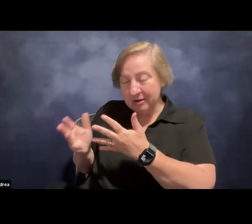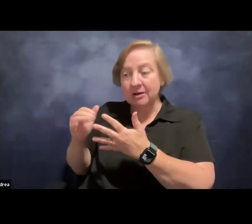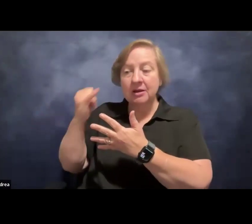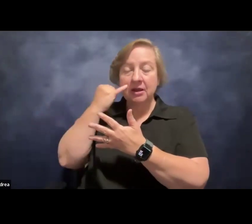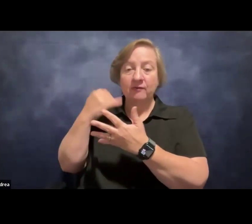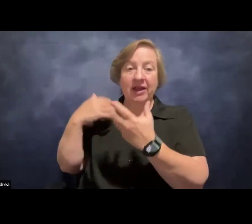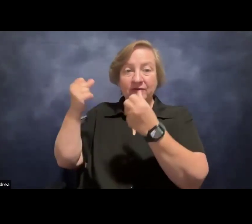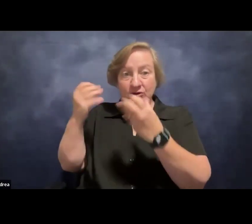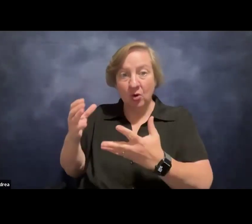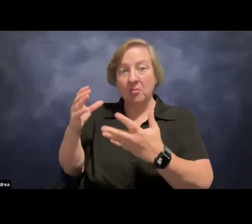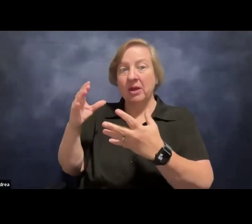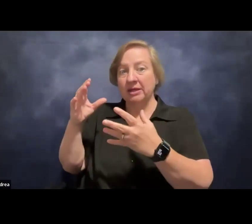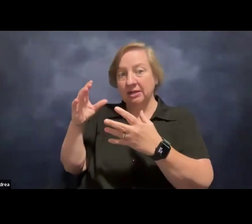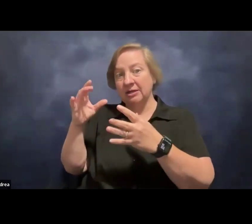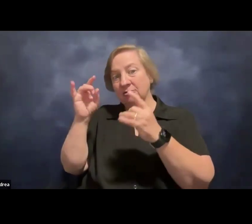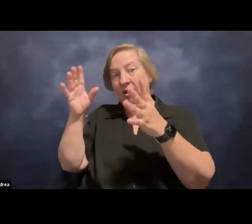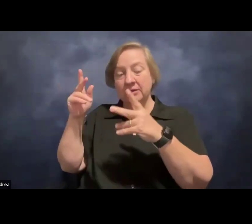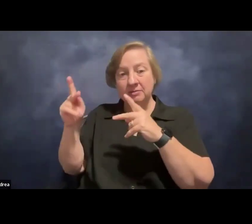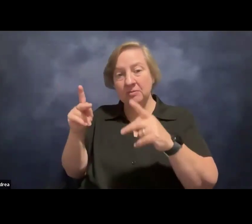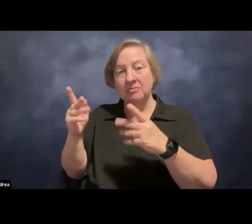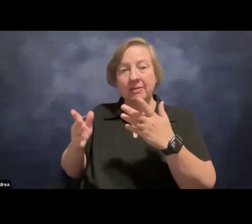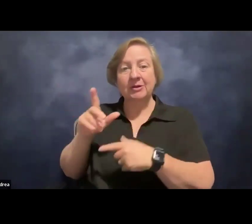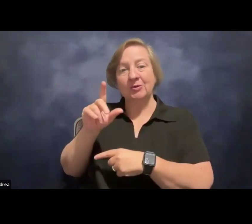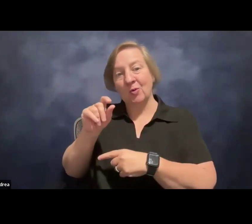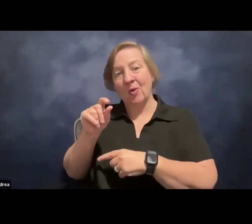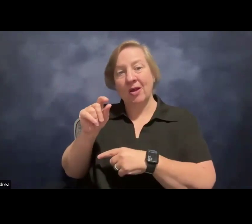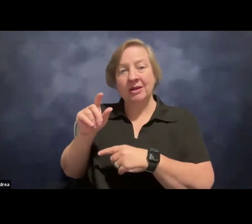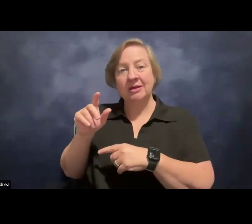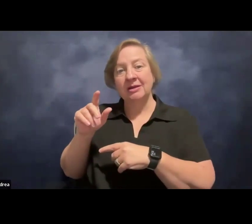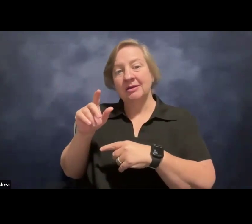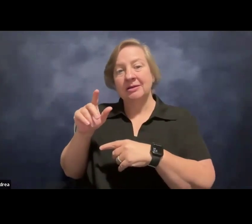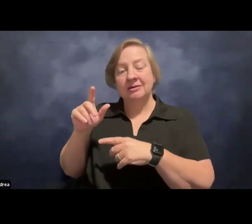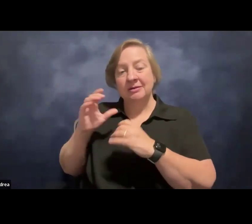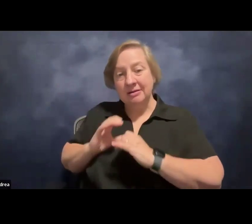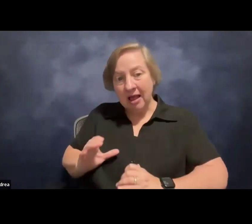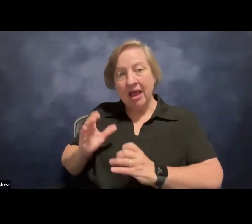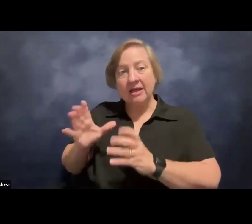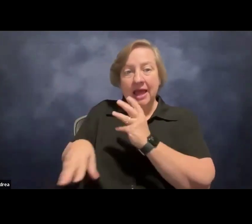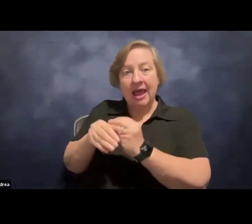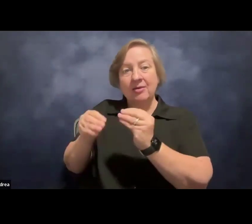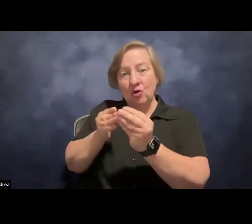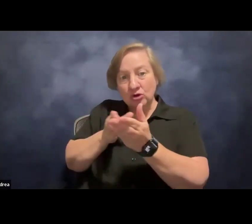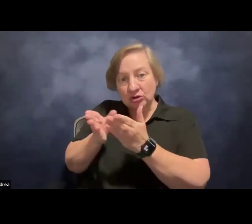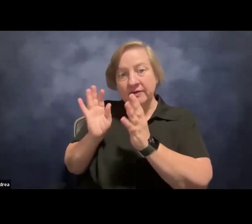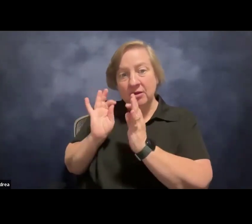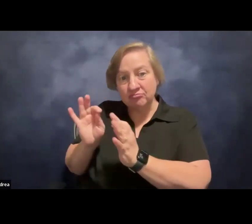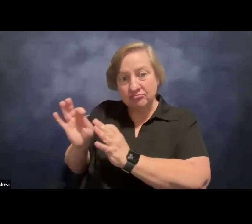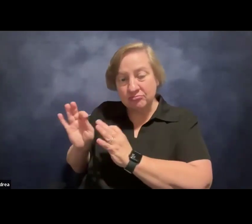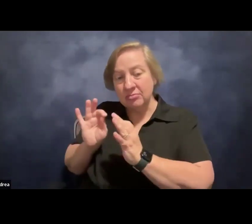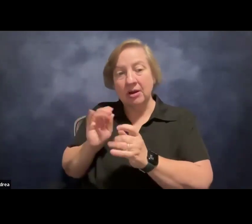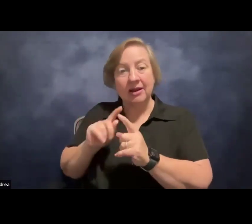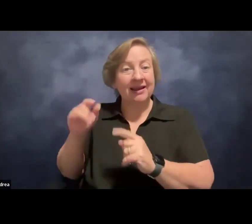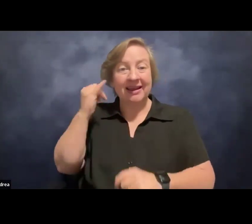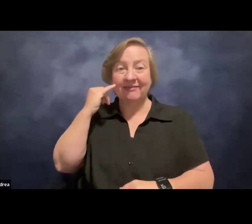so many of these crisis receivings, you have 23-hour recliners, it's great. We're adding more services in. Yes, this is good. But if there's